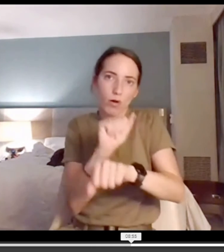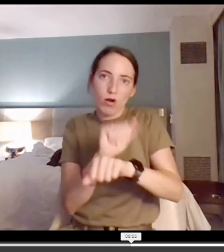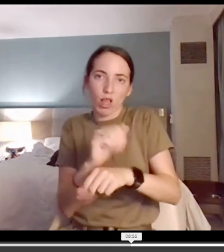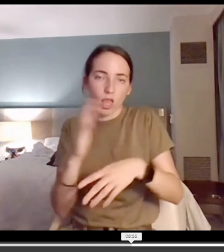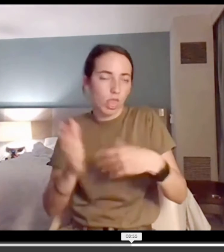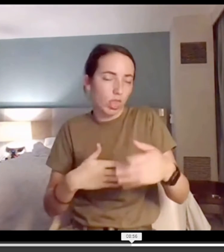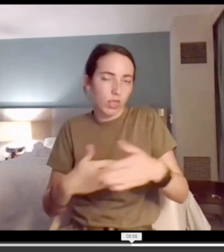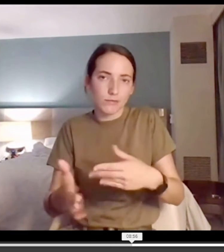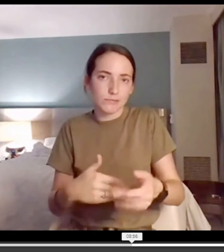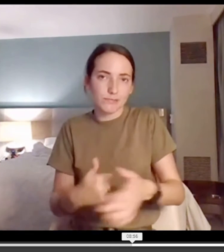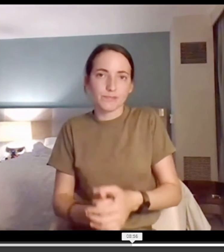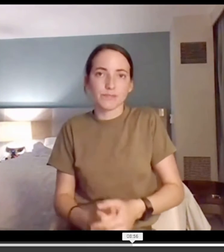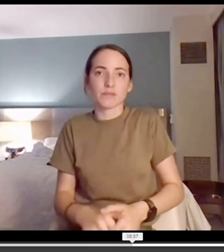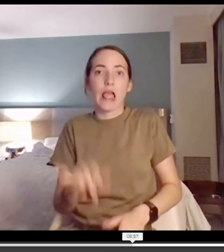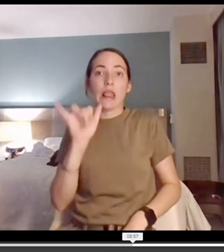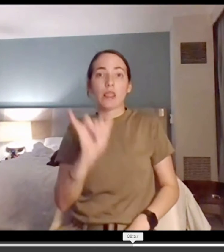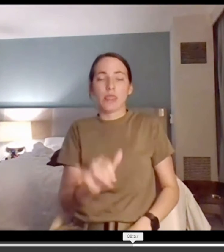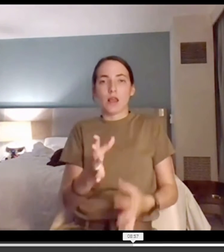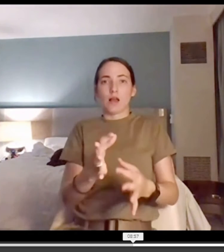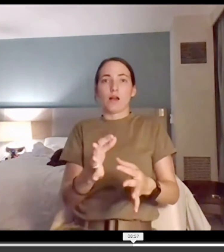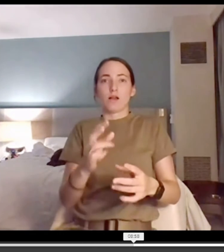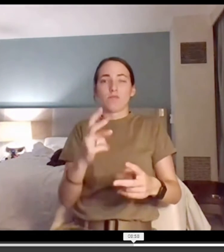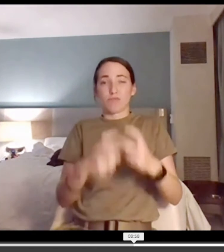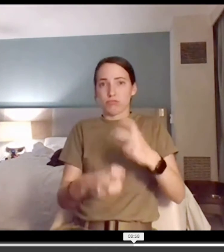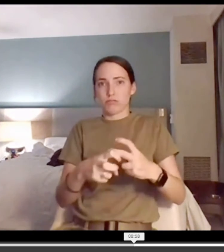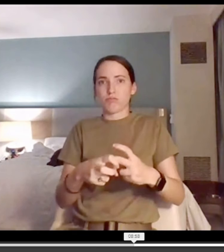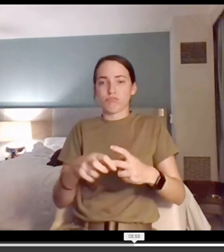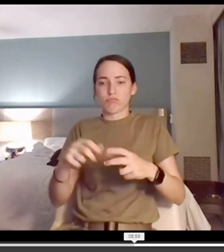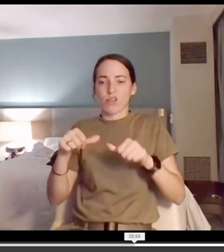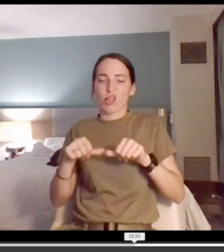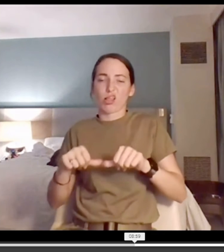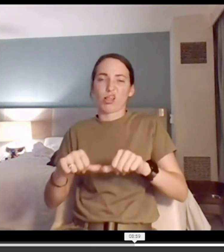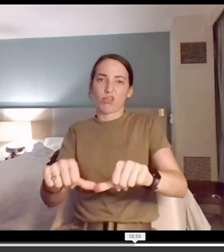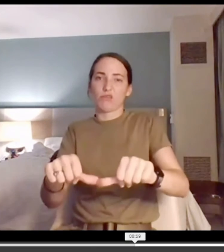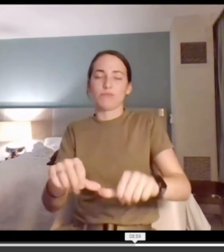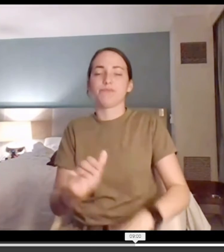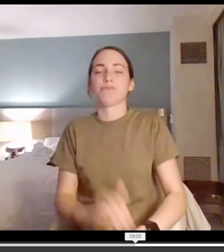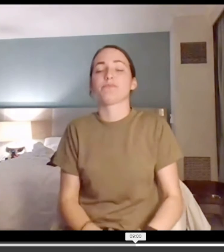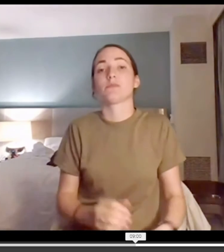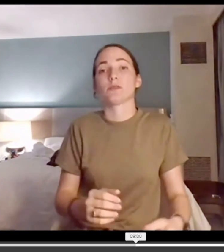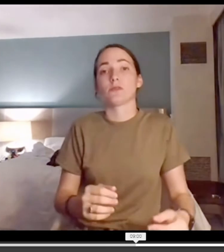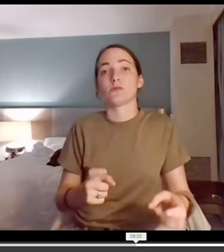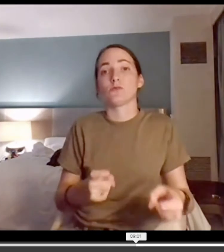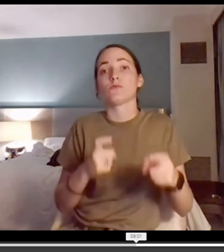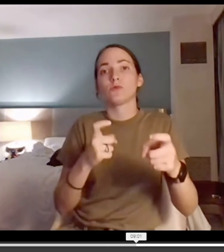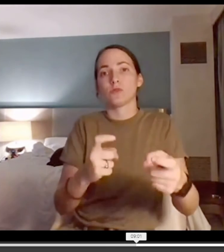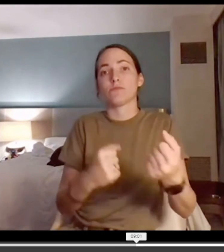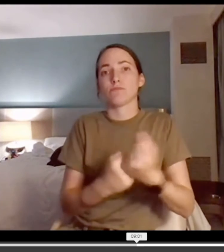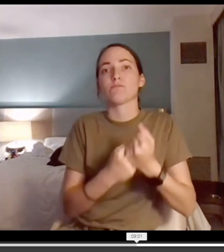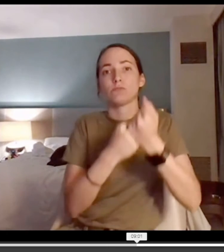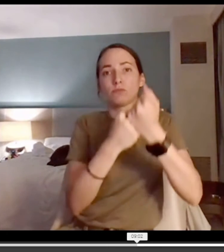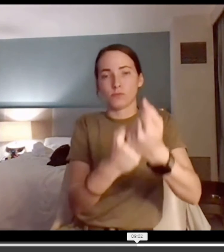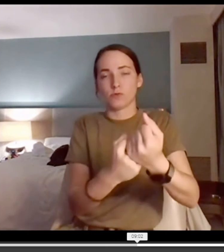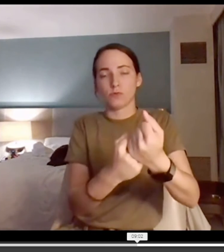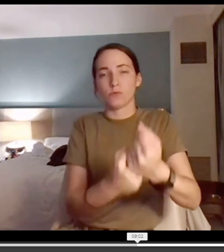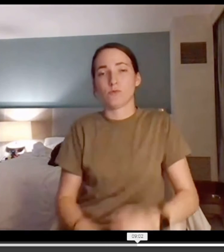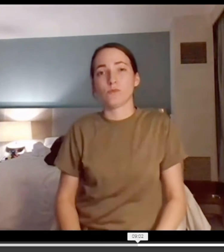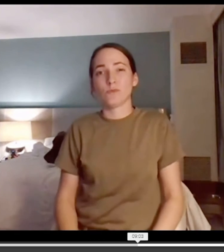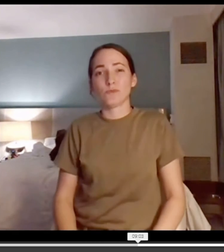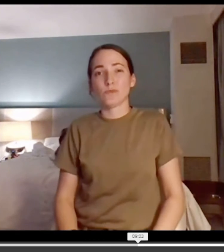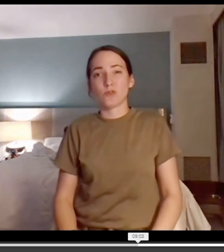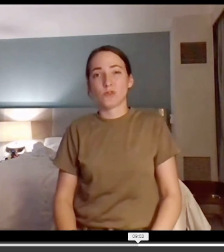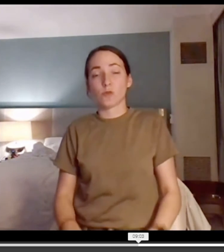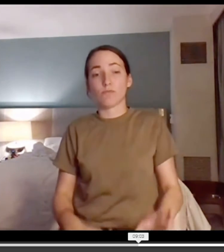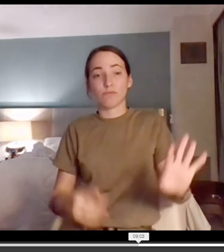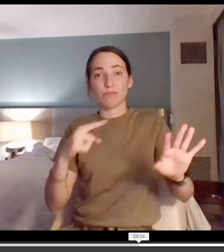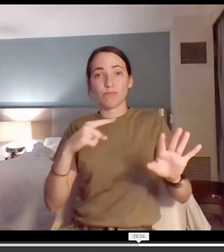long way to sort of subconsciously help the judge give you the benefit of the doubt and approve your claim. So those are my top 8